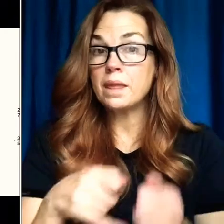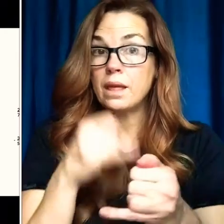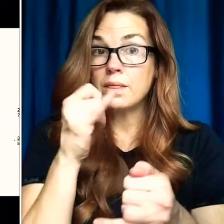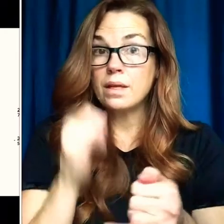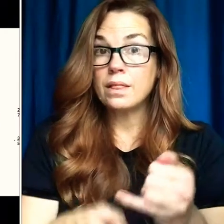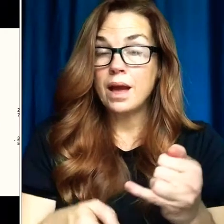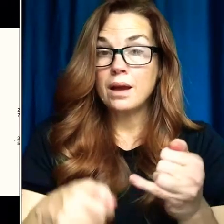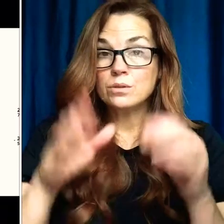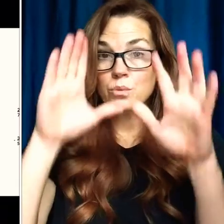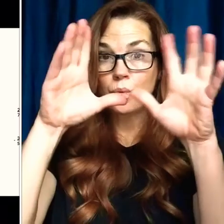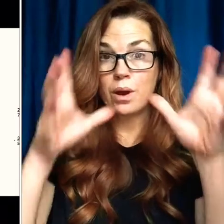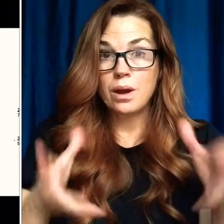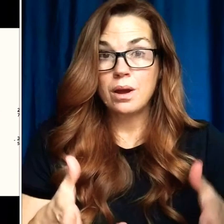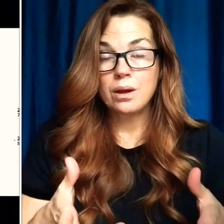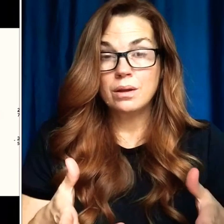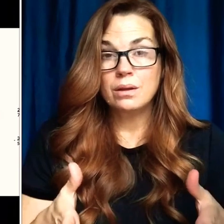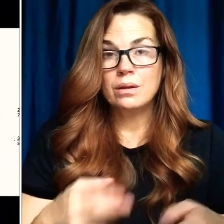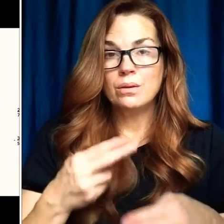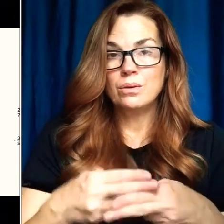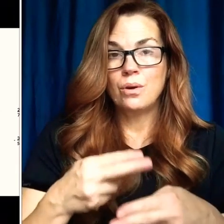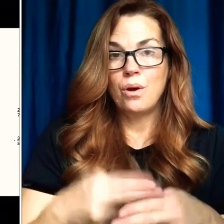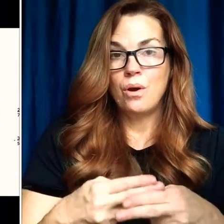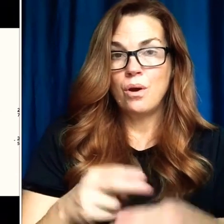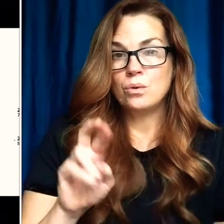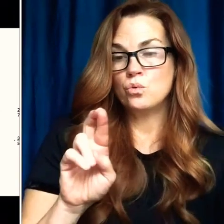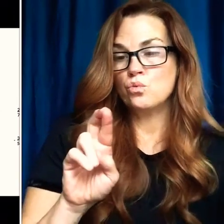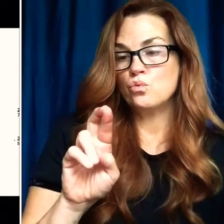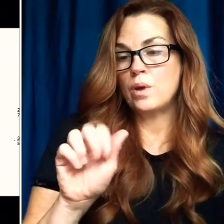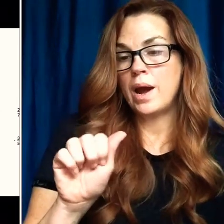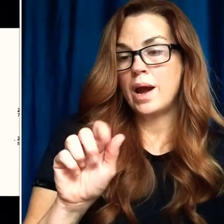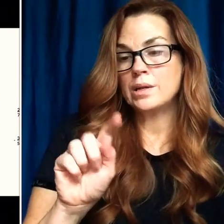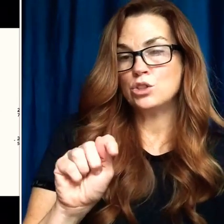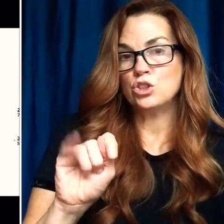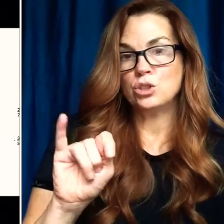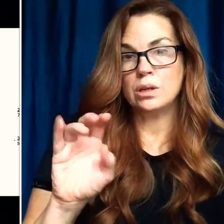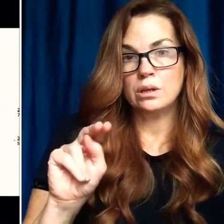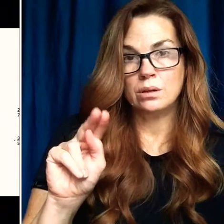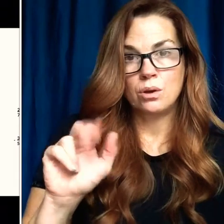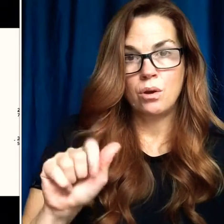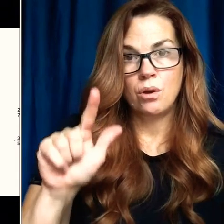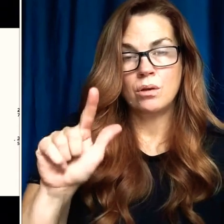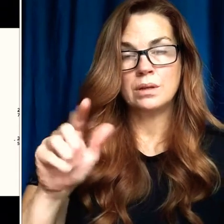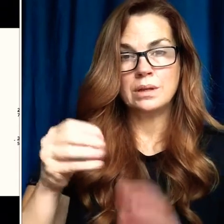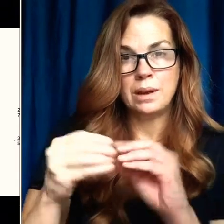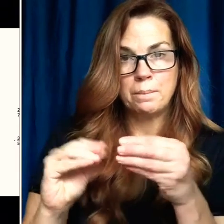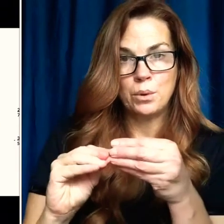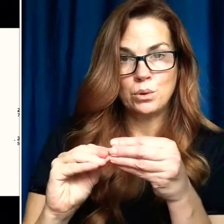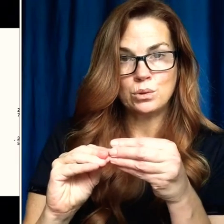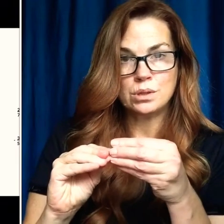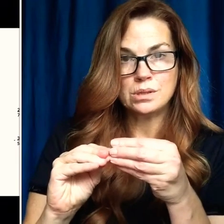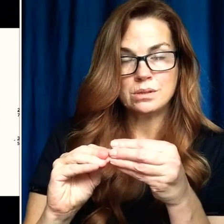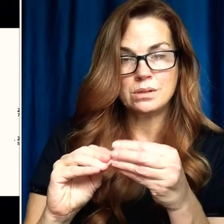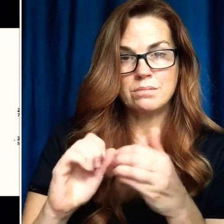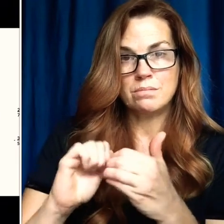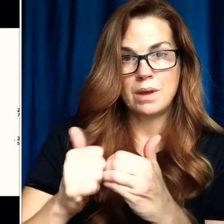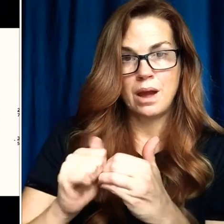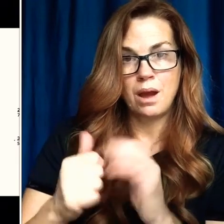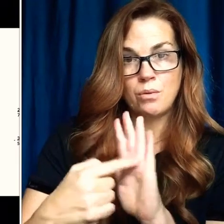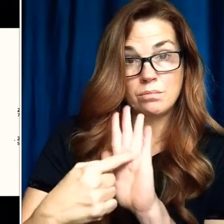the symbol of Q. And that's because rational numbers are the set of numbers that can be